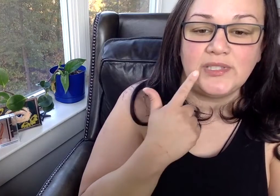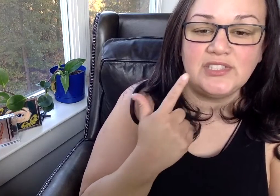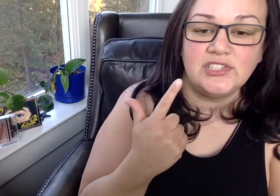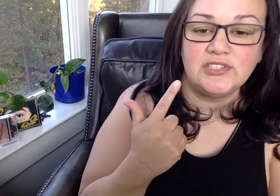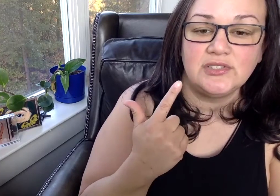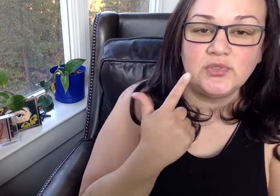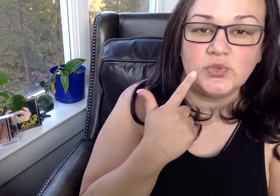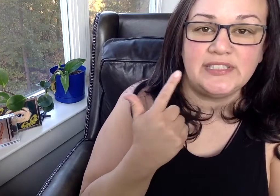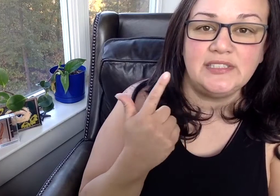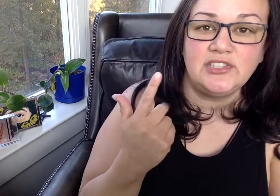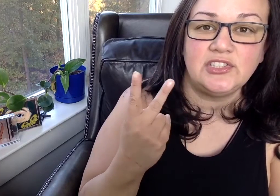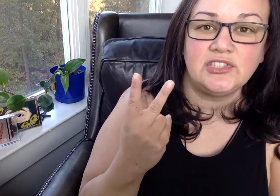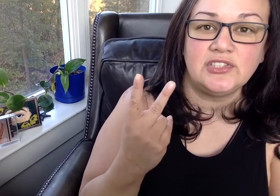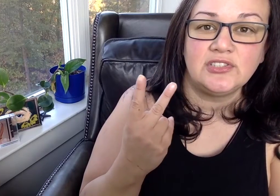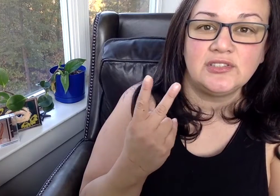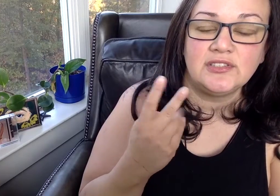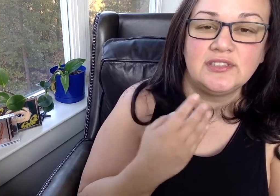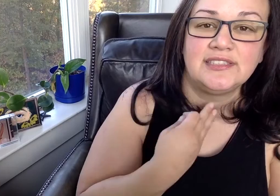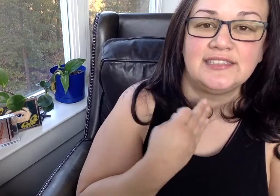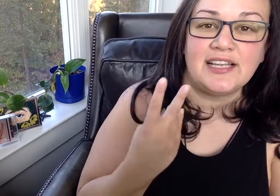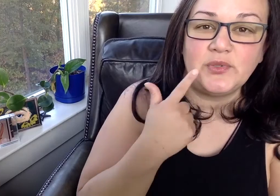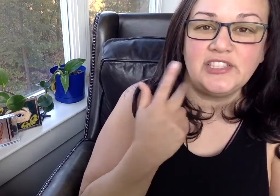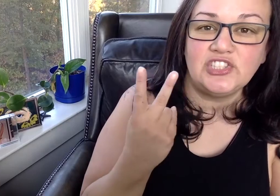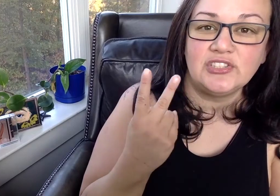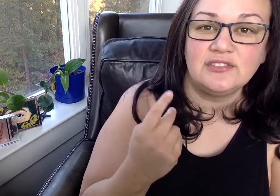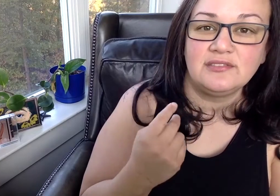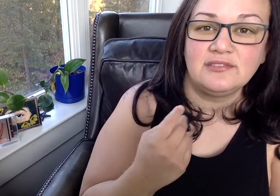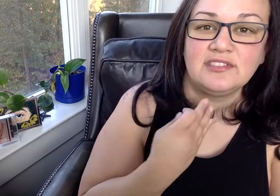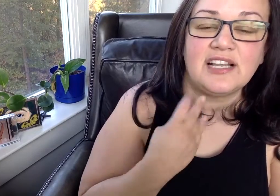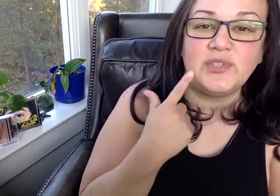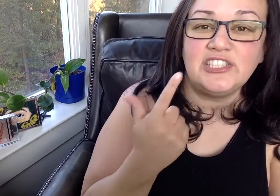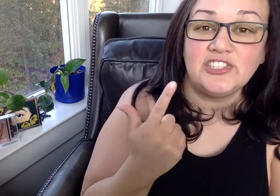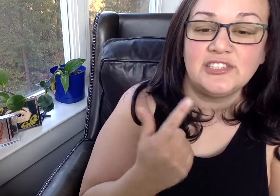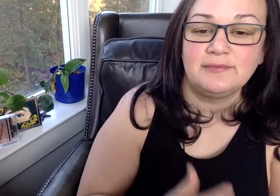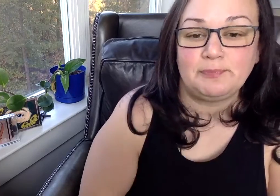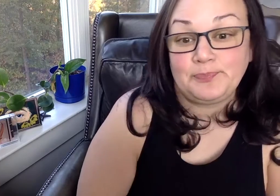sandwich, sandwich, sandwich, sandwich,